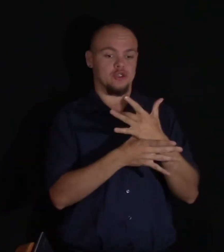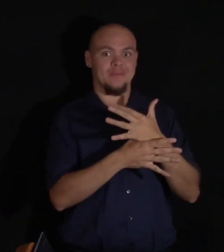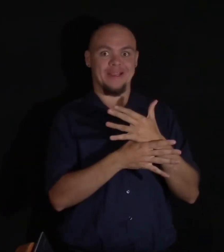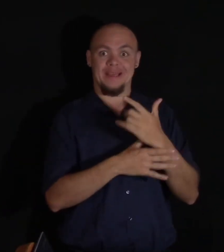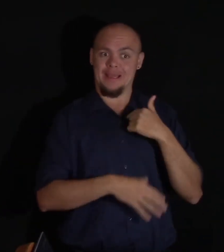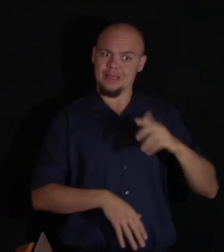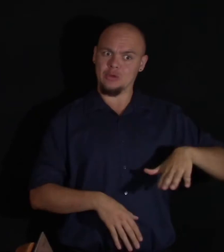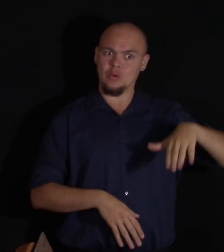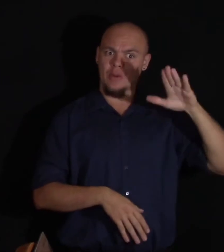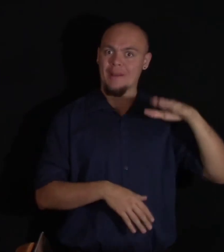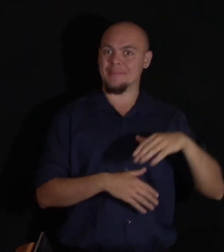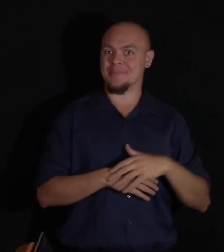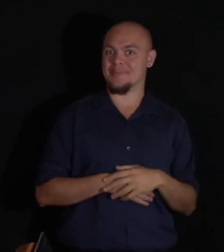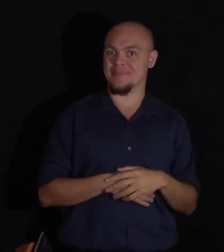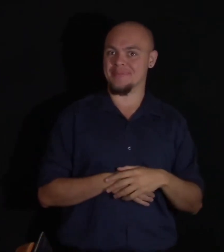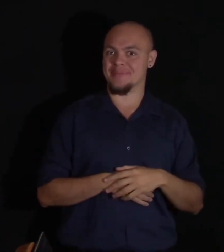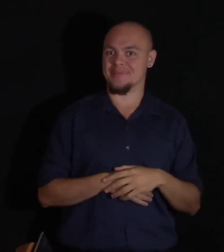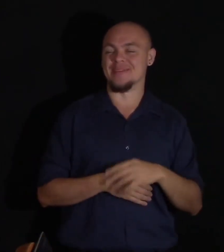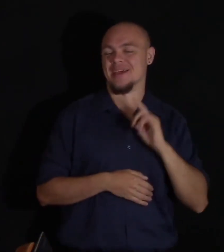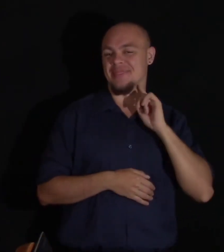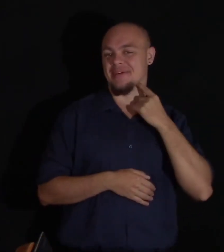Germany.